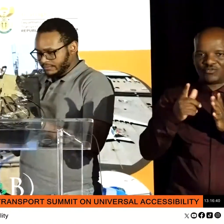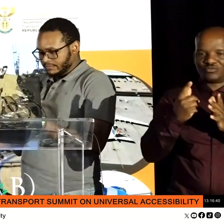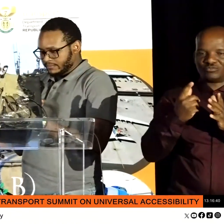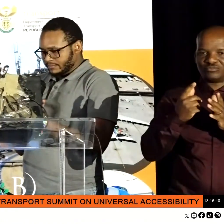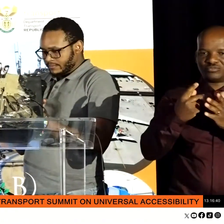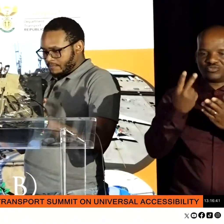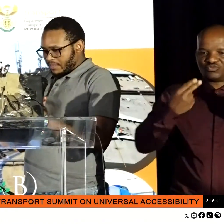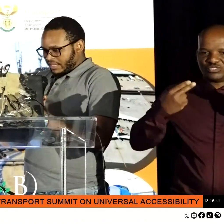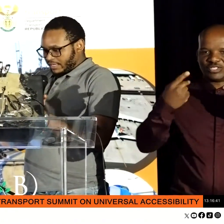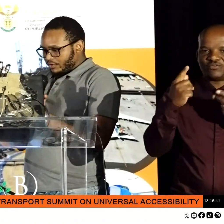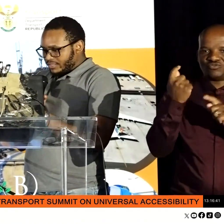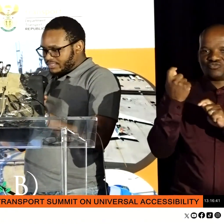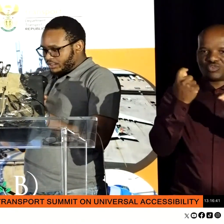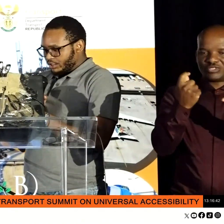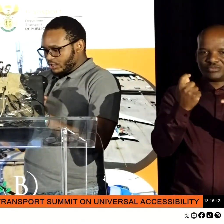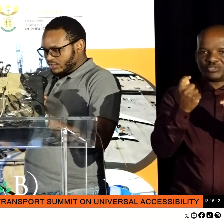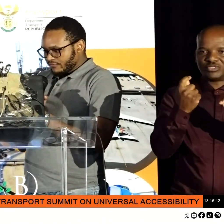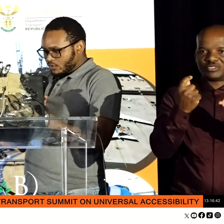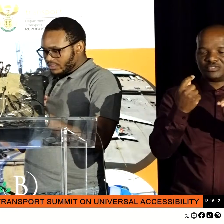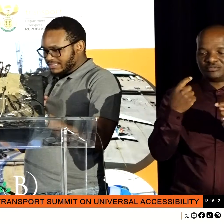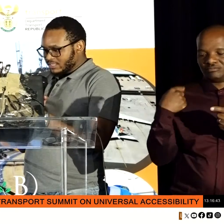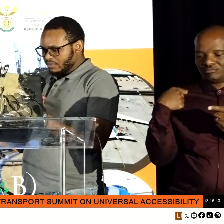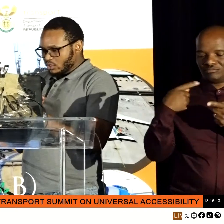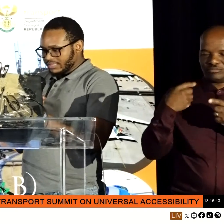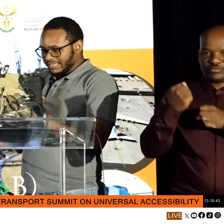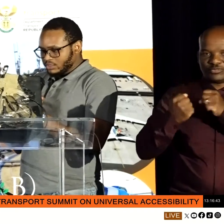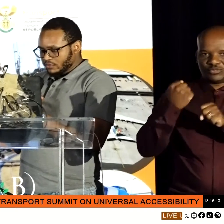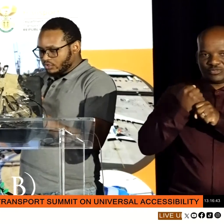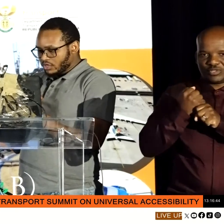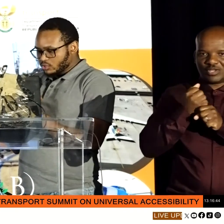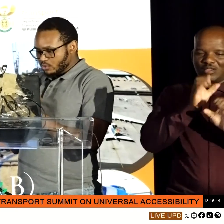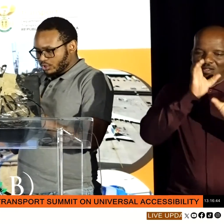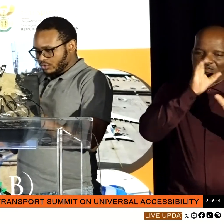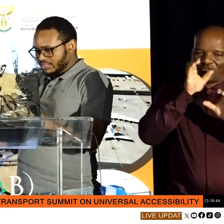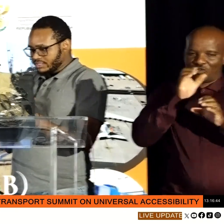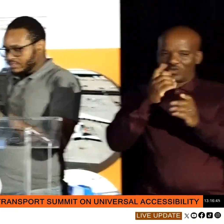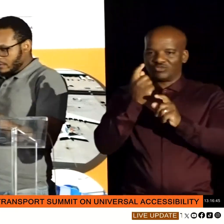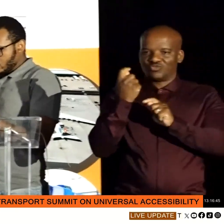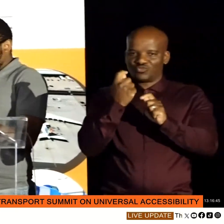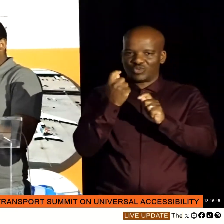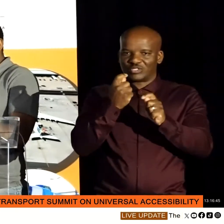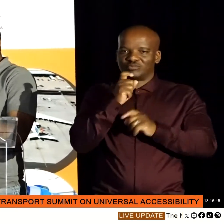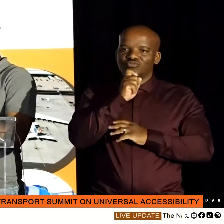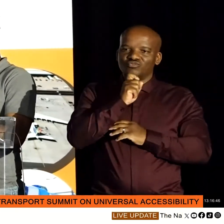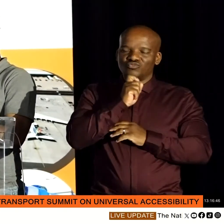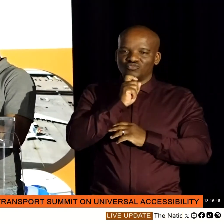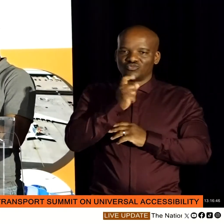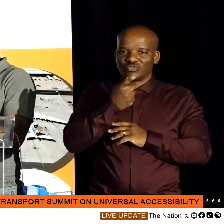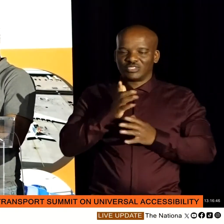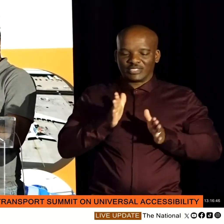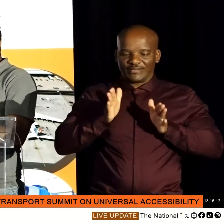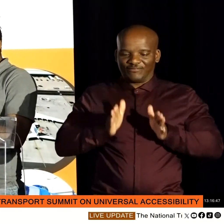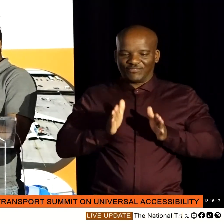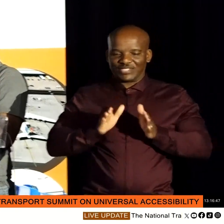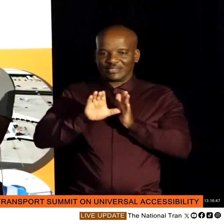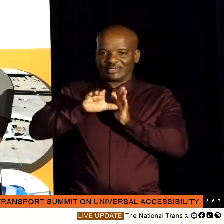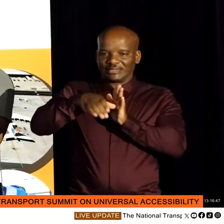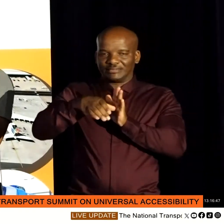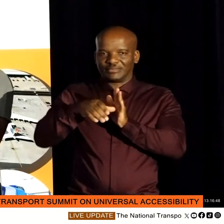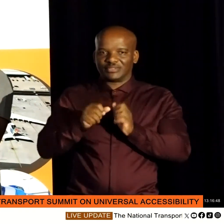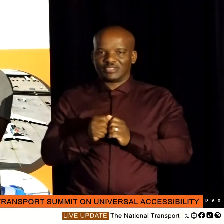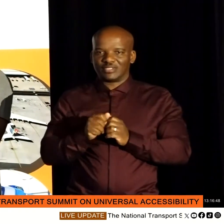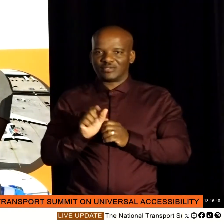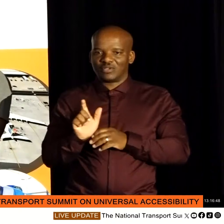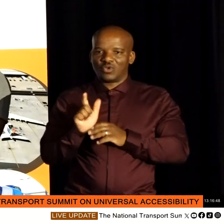transport. In recent years, the focus has been on the needs of transport users with physical disabilities.